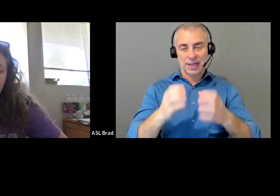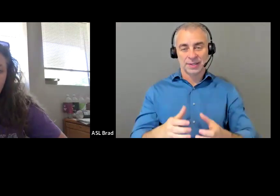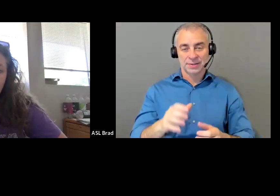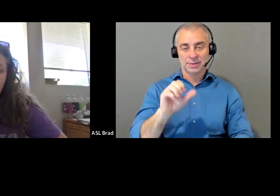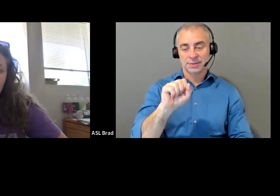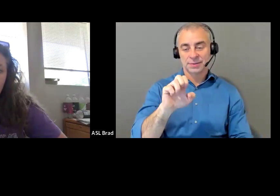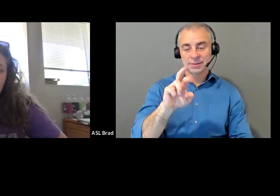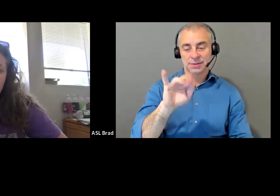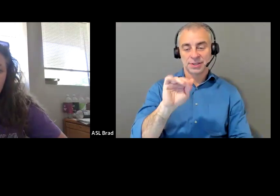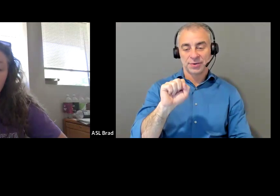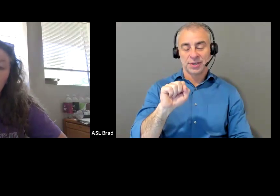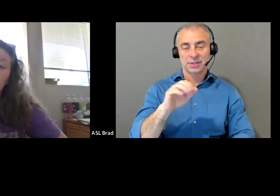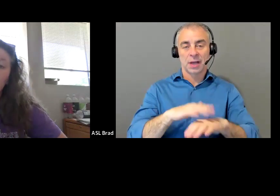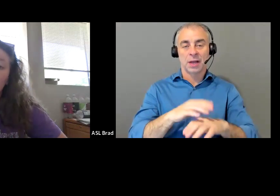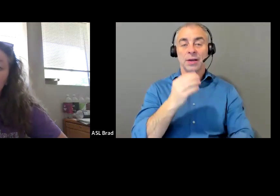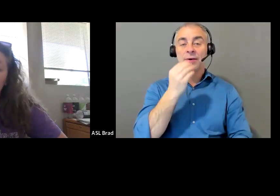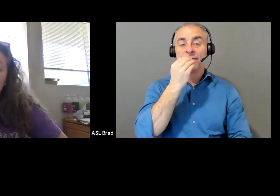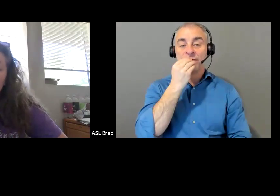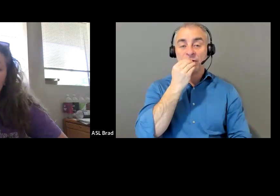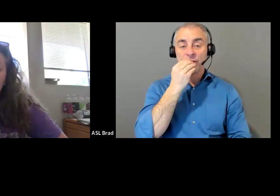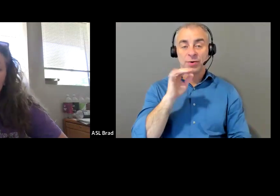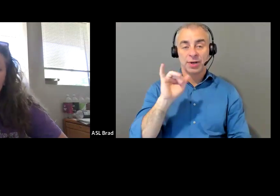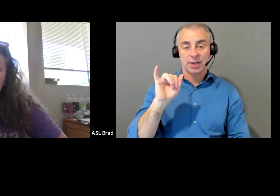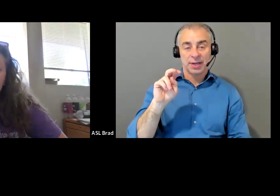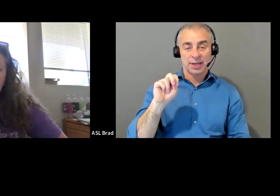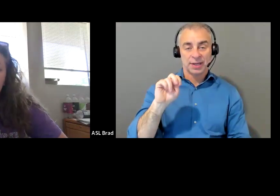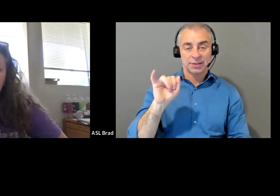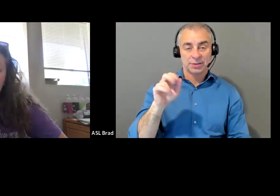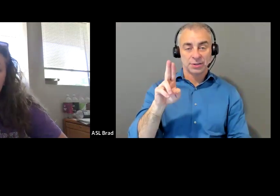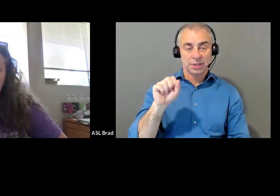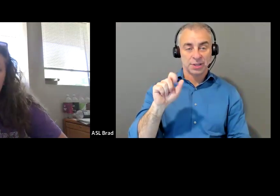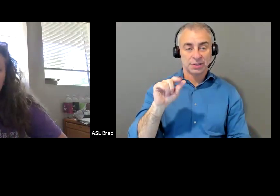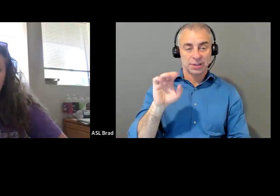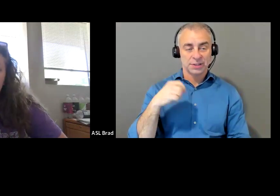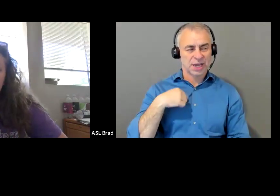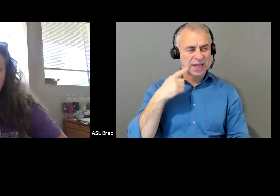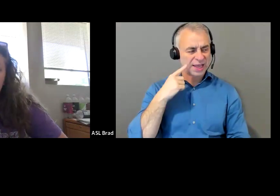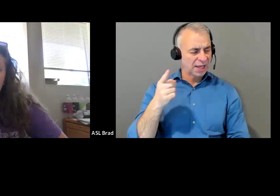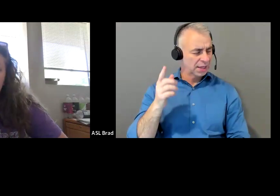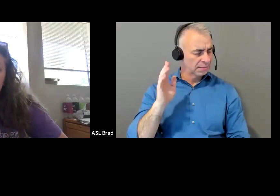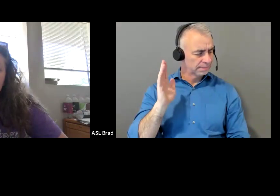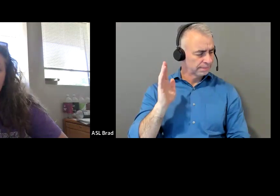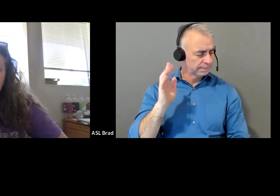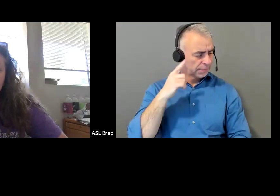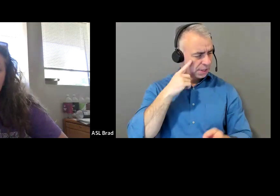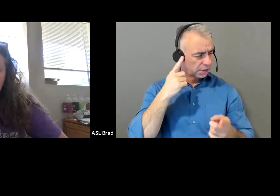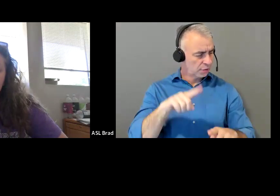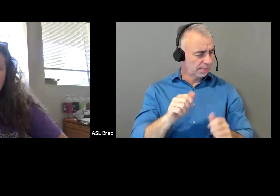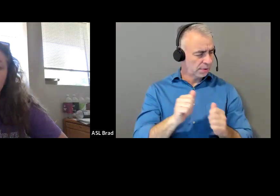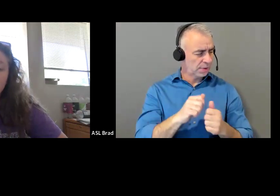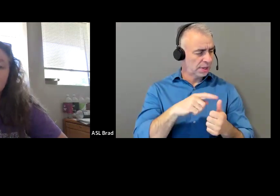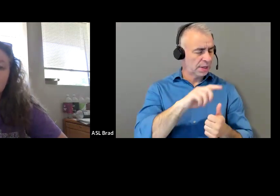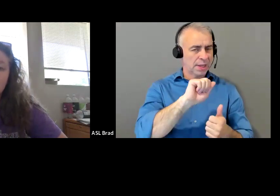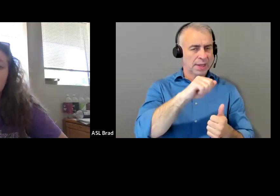food injustice. And I believe it was done by Kelly. It was an agreement with April and